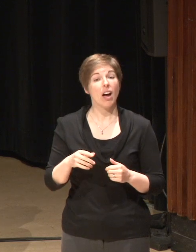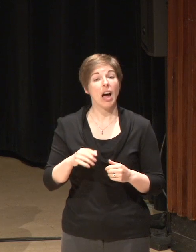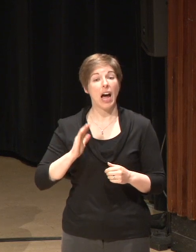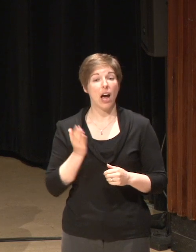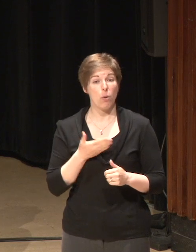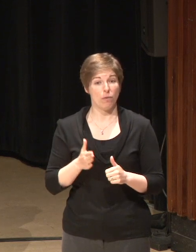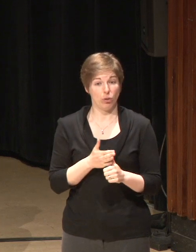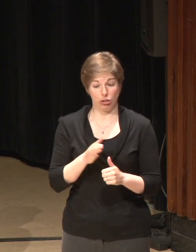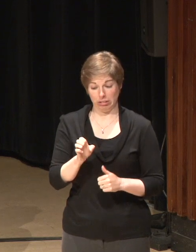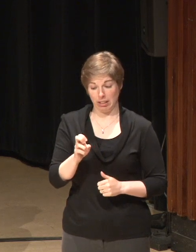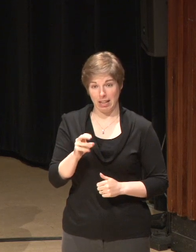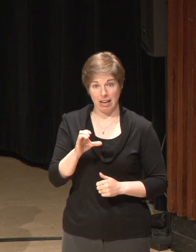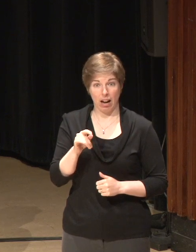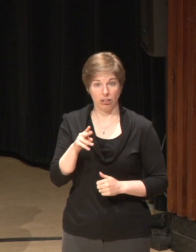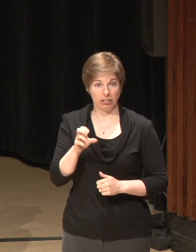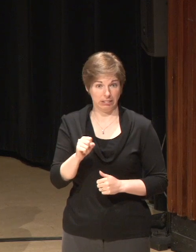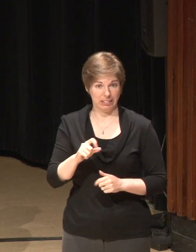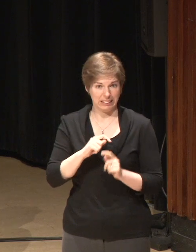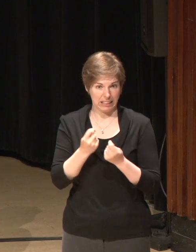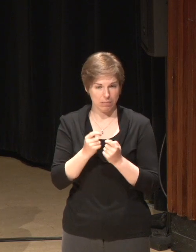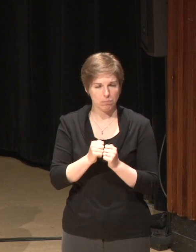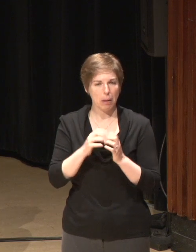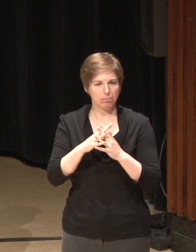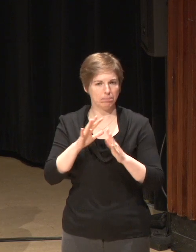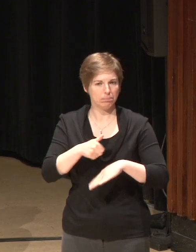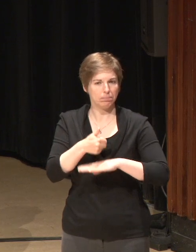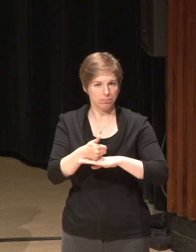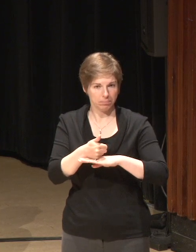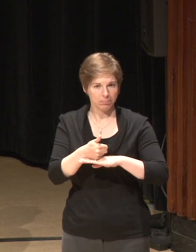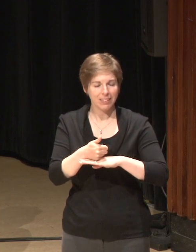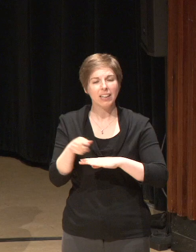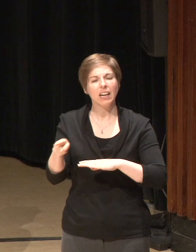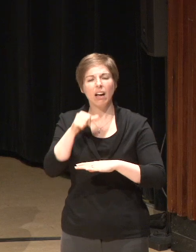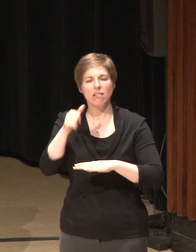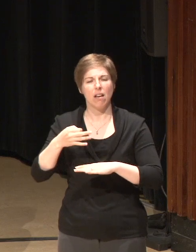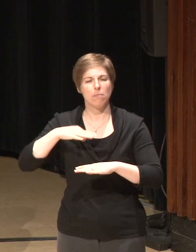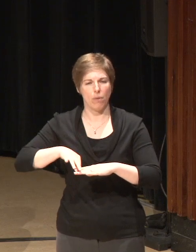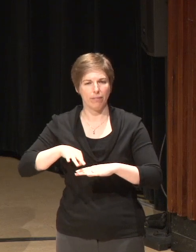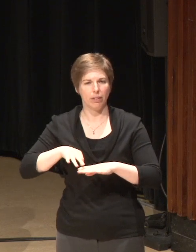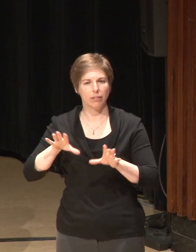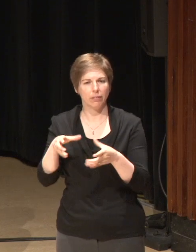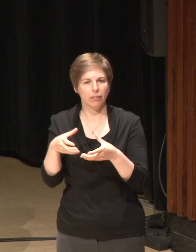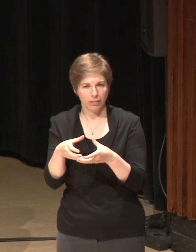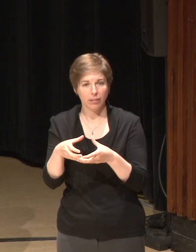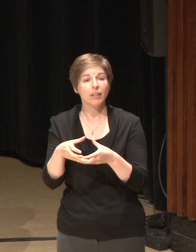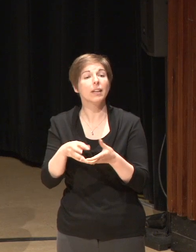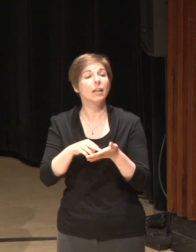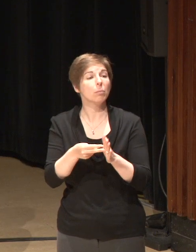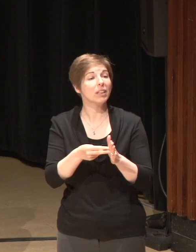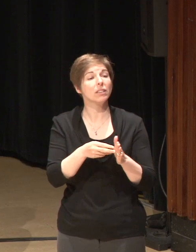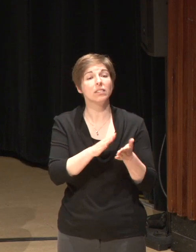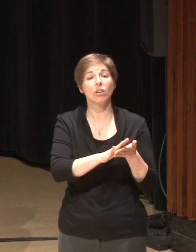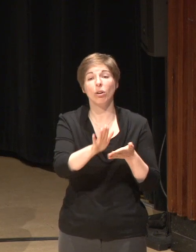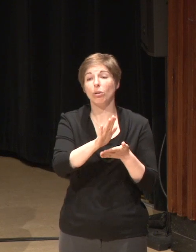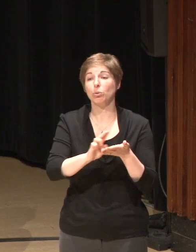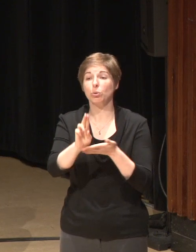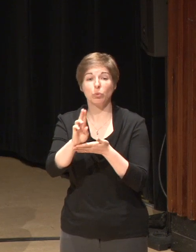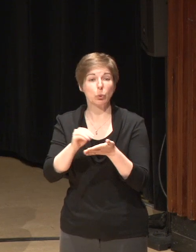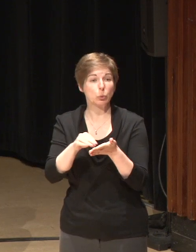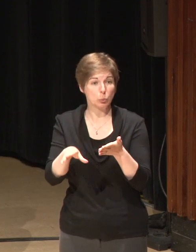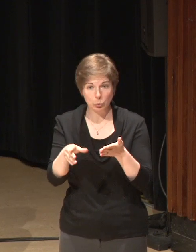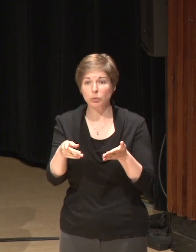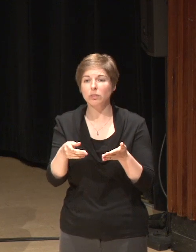formed. Enactus is a not-for-profit organization that enables university and college students to create